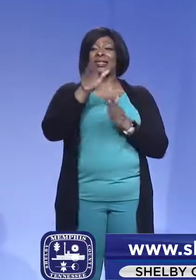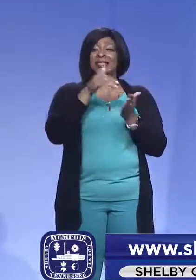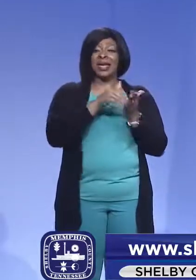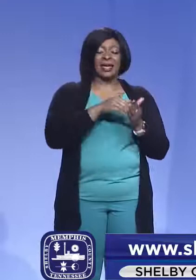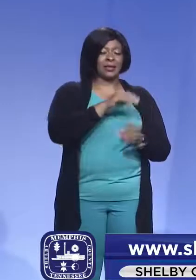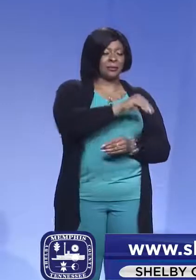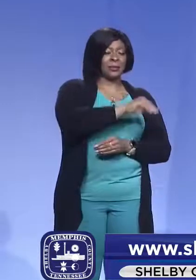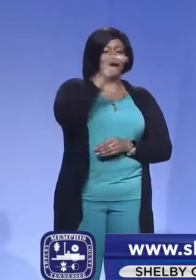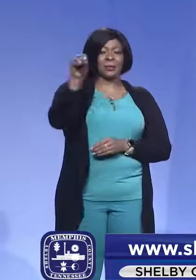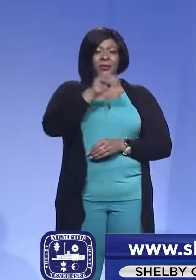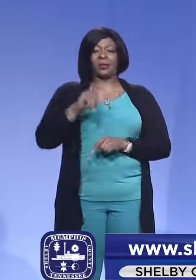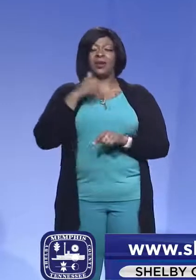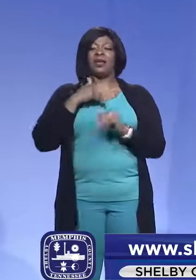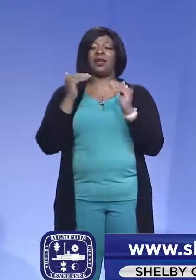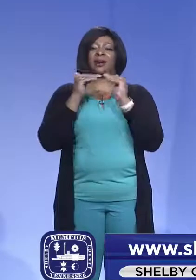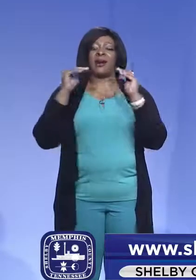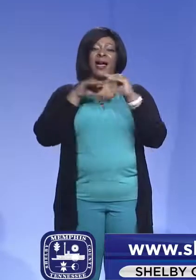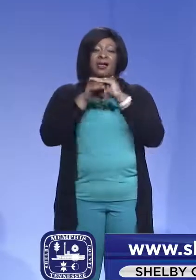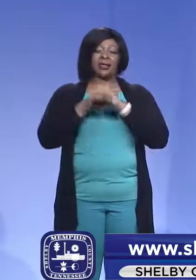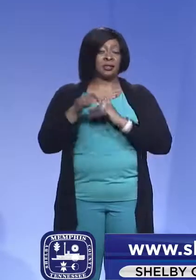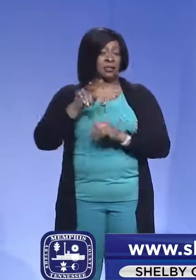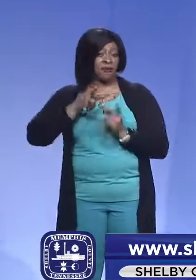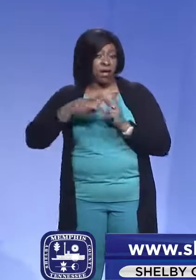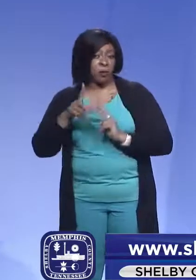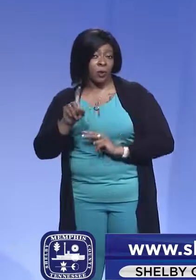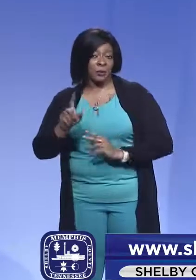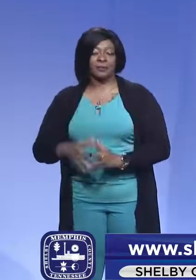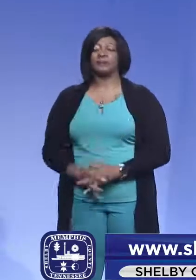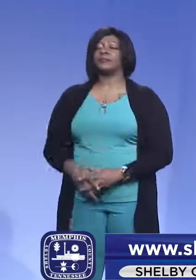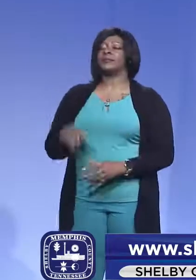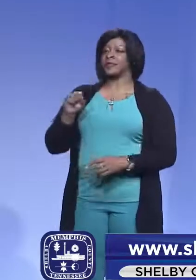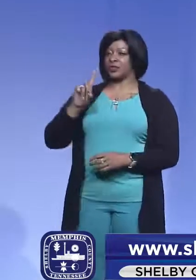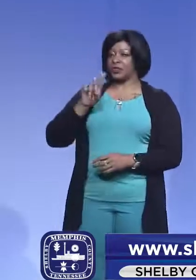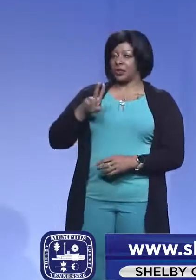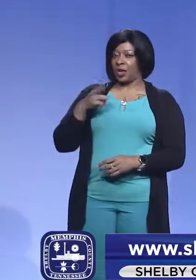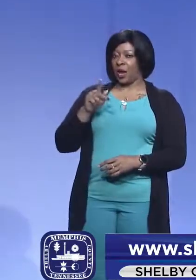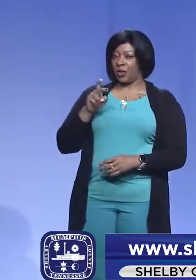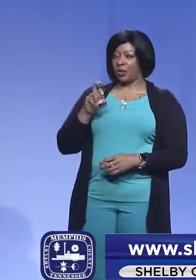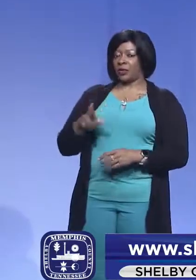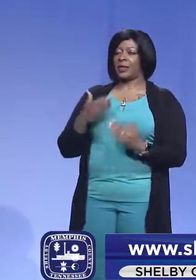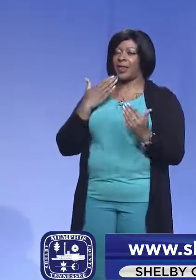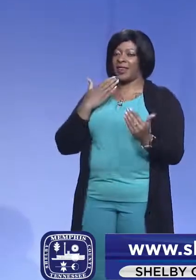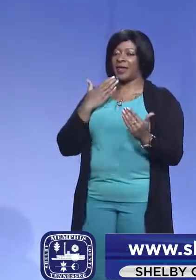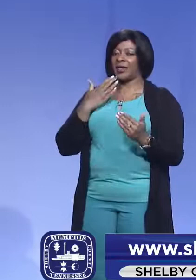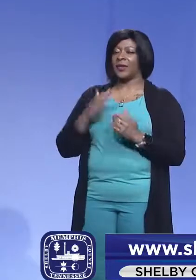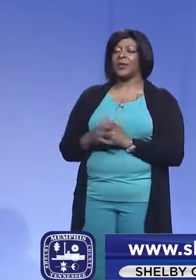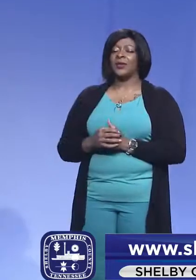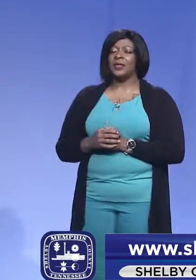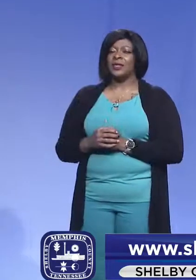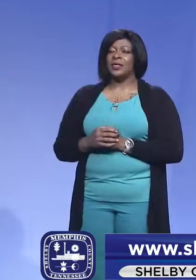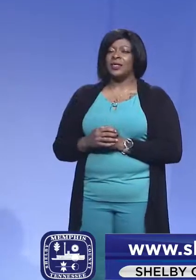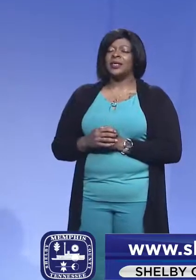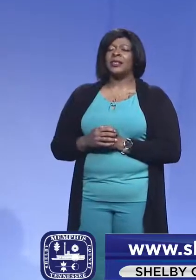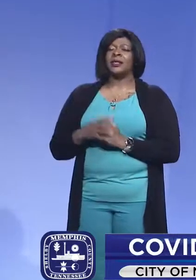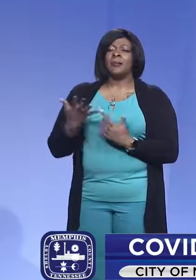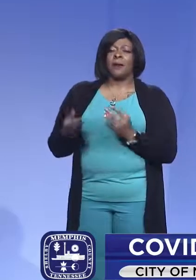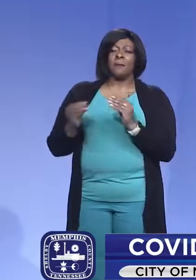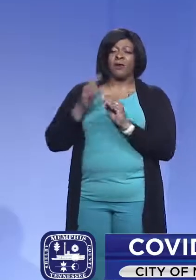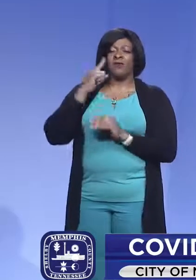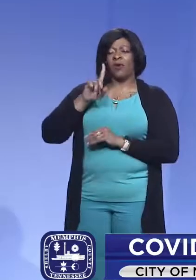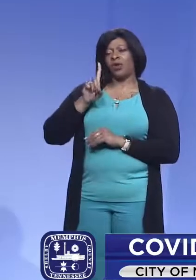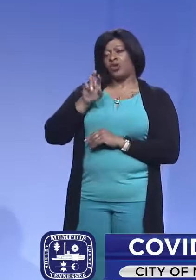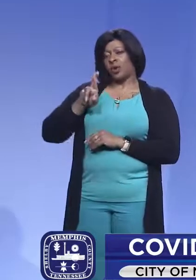can assure access. You have a follow-up? Yes, Dr. Househalter, thank you. Just this might be more for